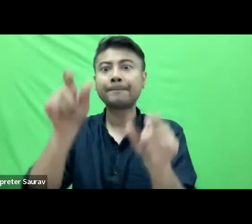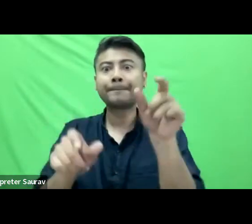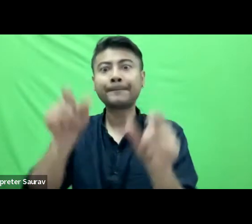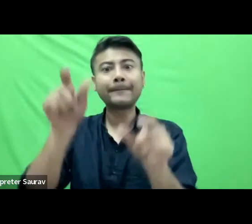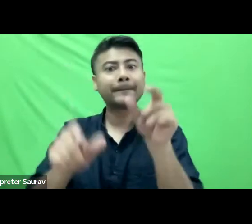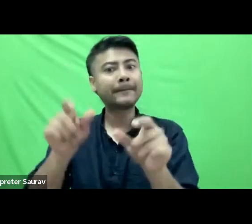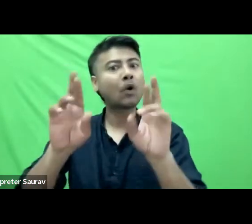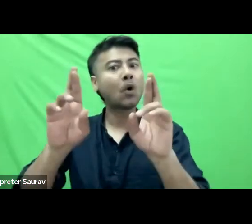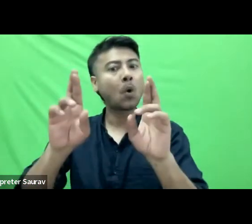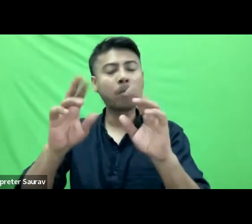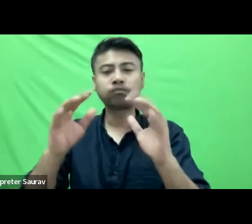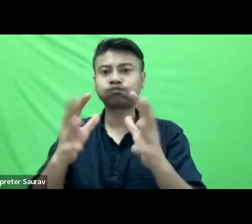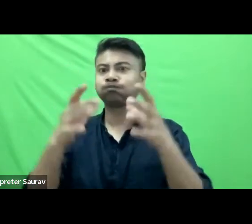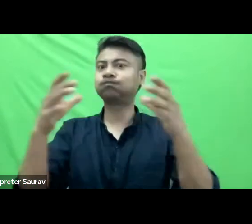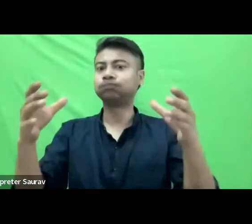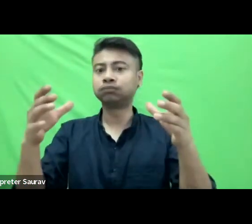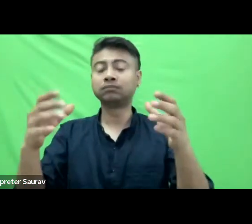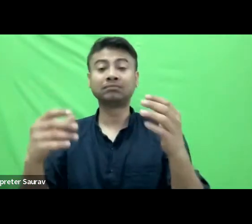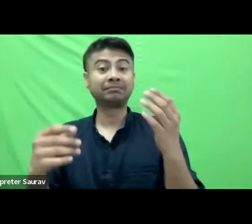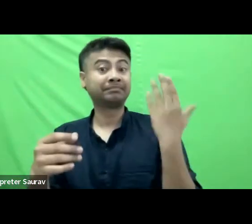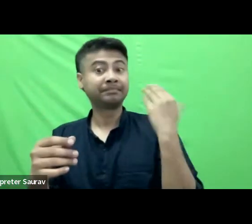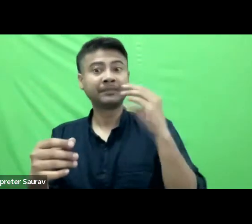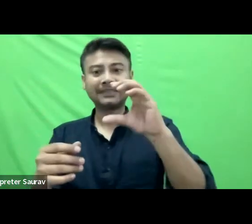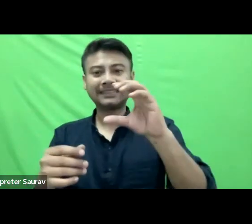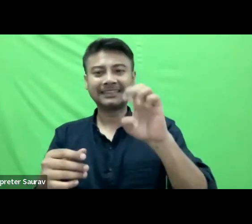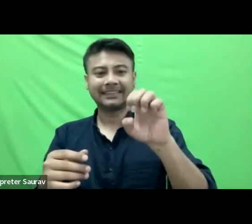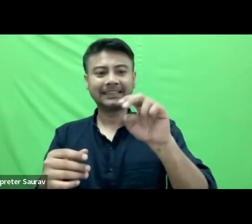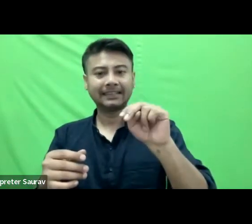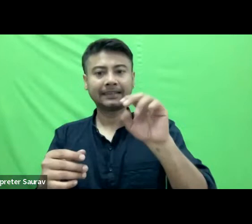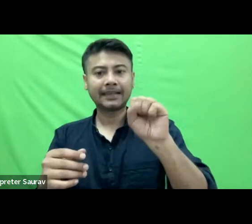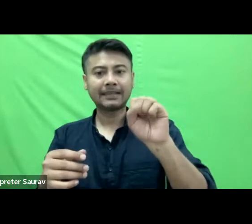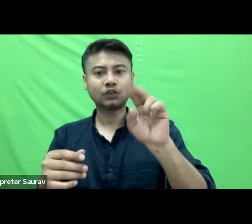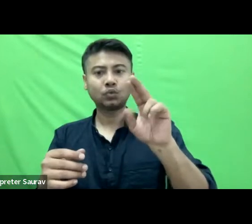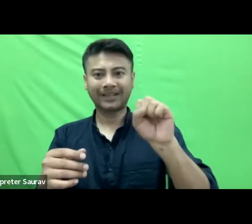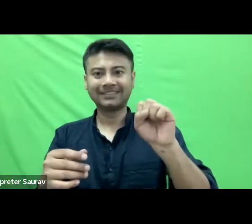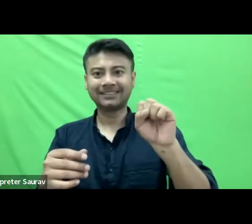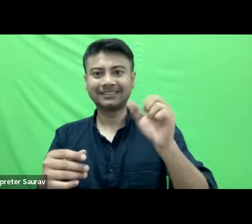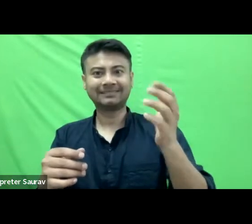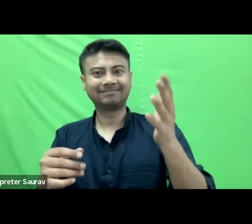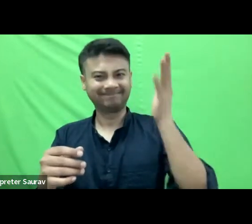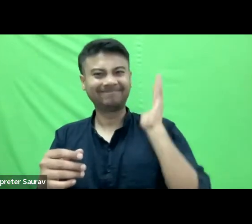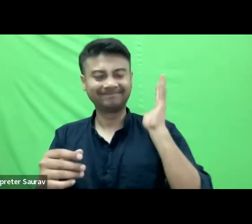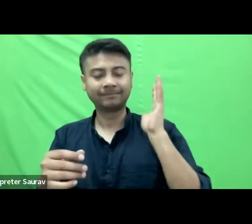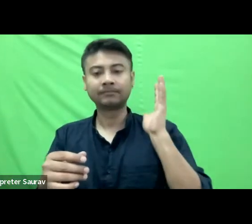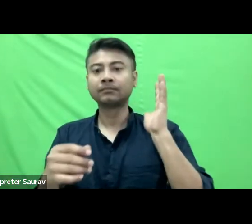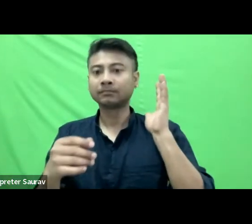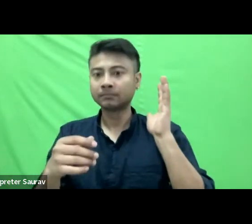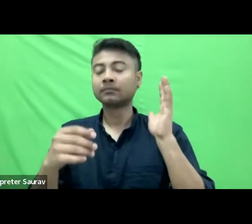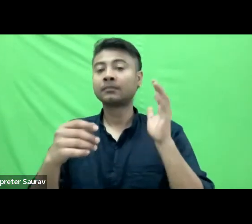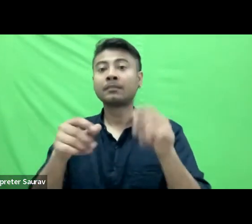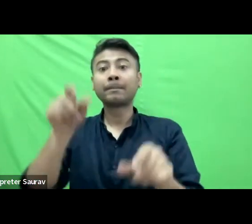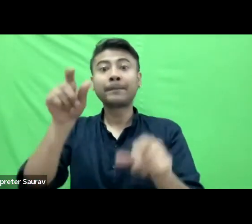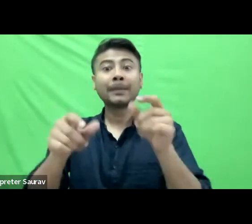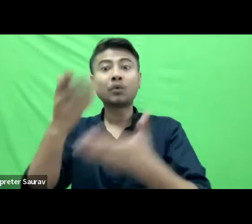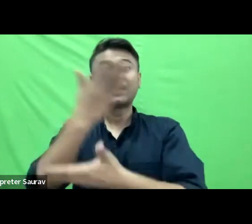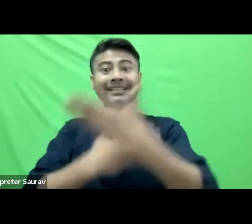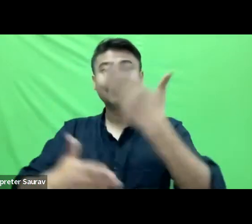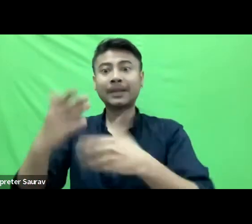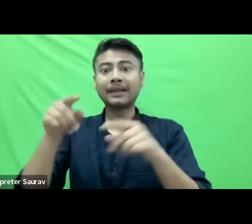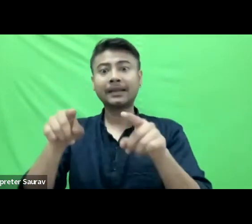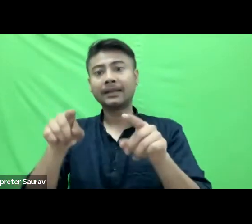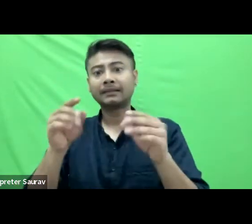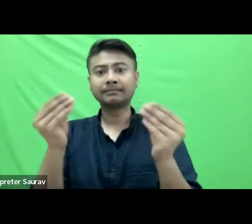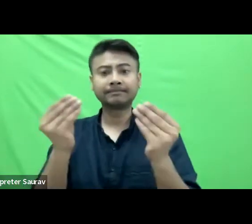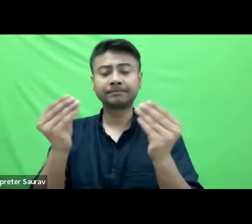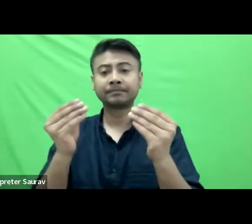census, the number of persons with disabilities already living in the urban environment, something like 1/3 of persons